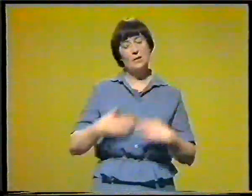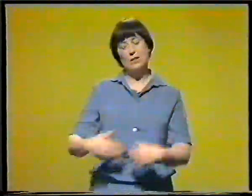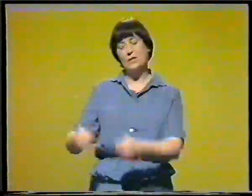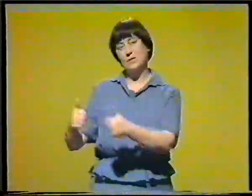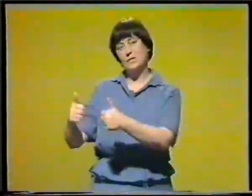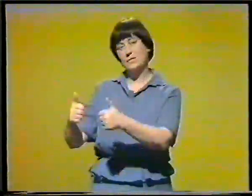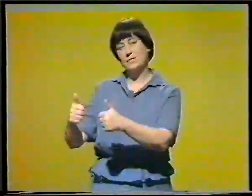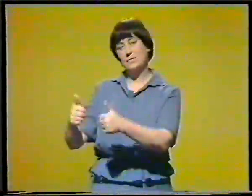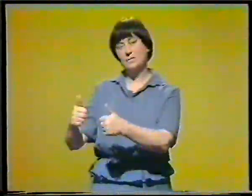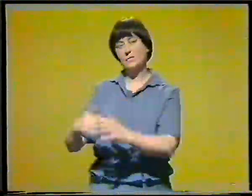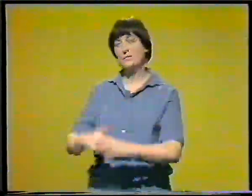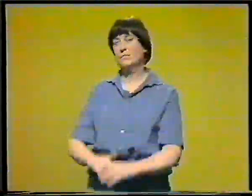Smart.